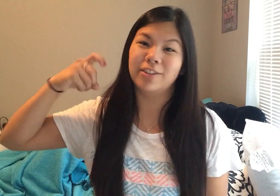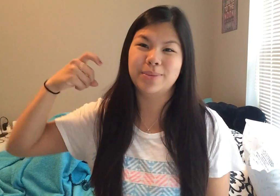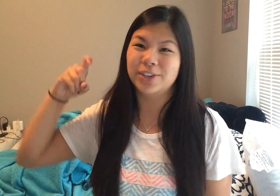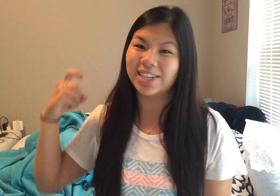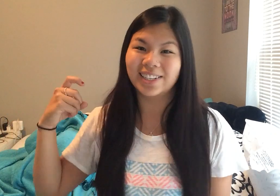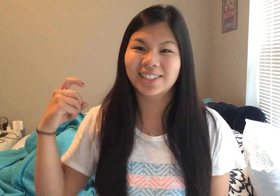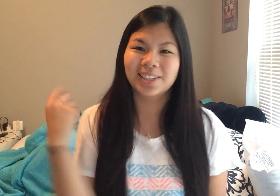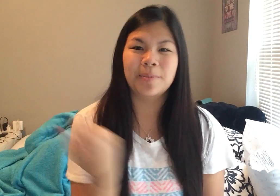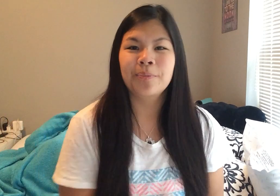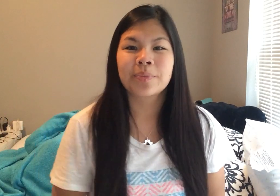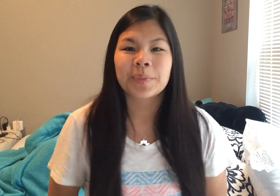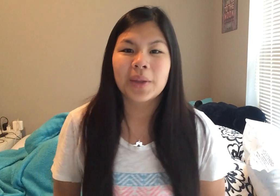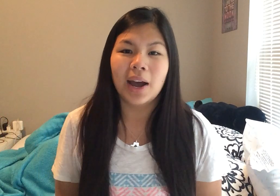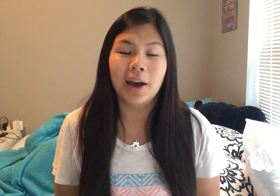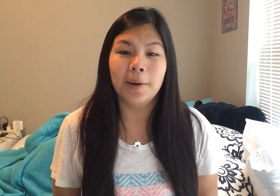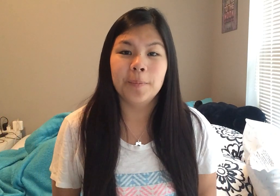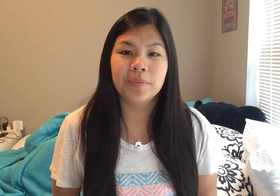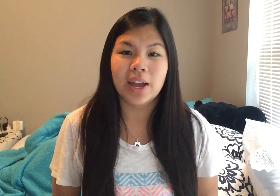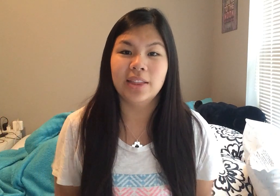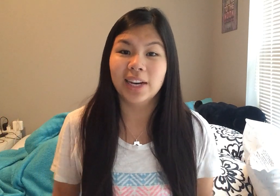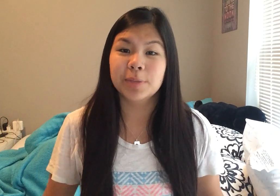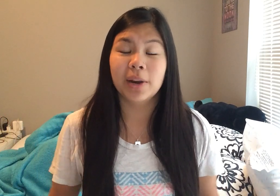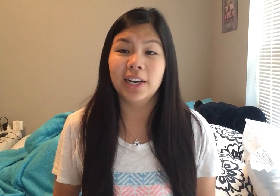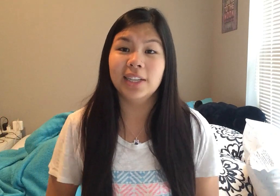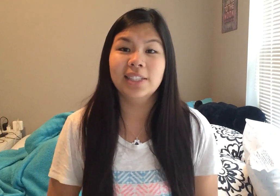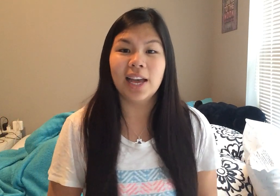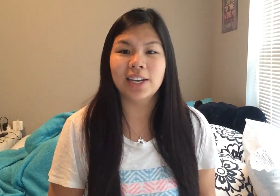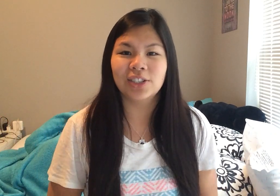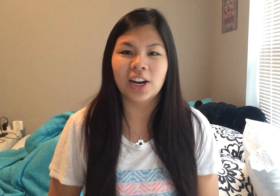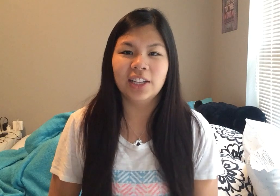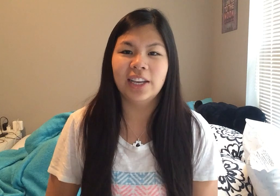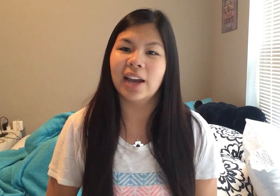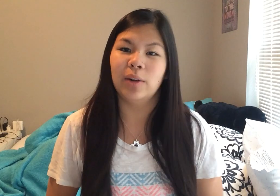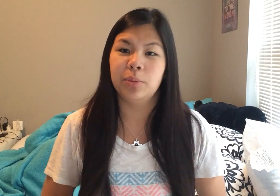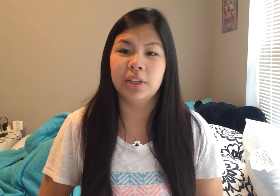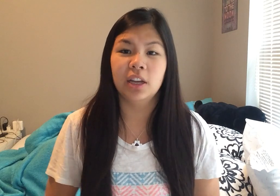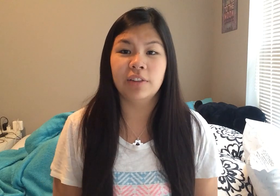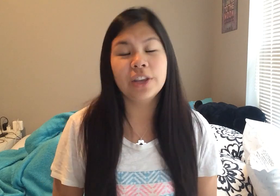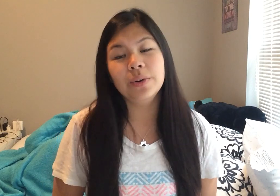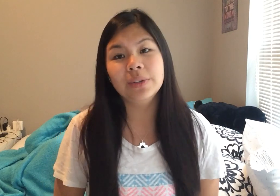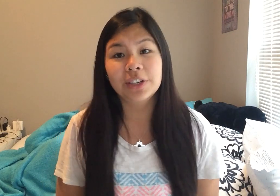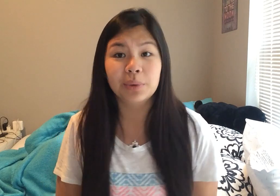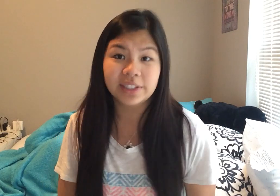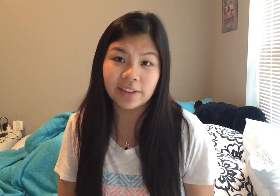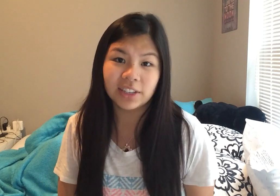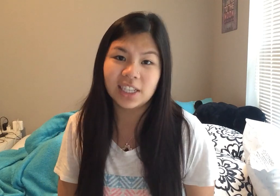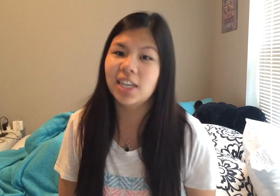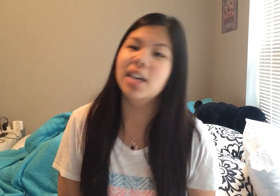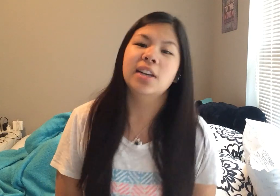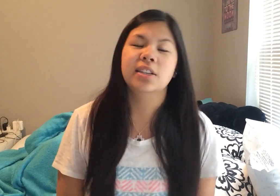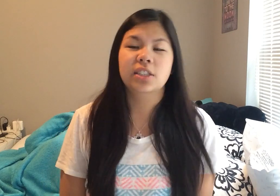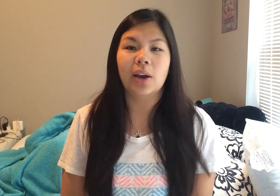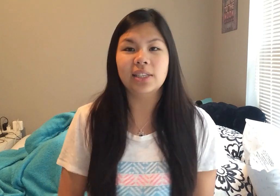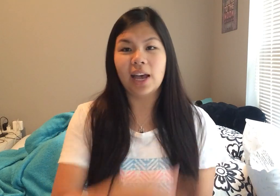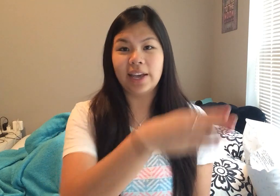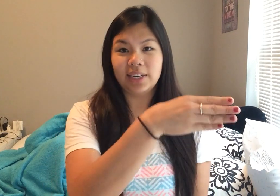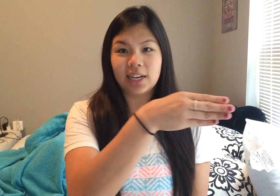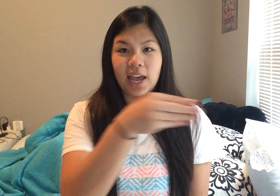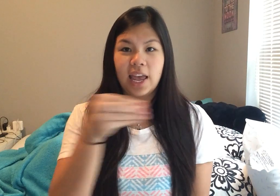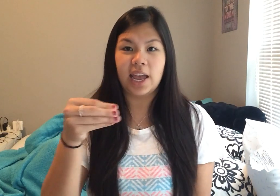your cheeks? And then the next part is, and darling, I will be loving you till we're 70. So I signed